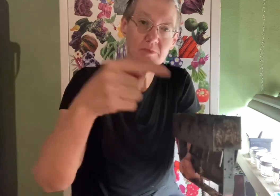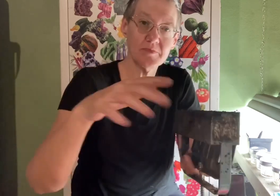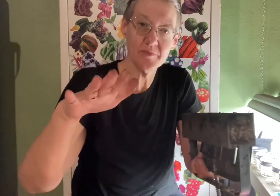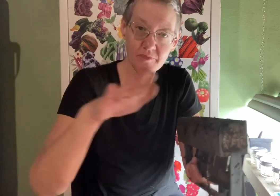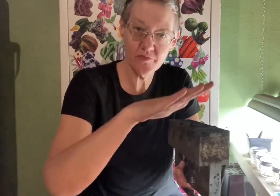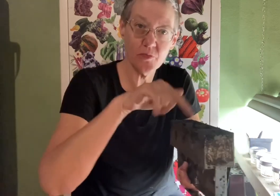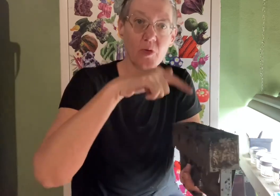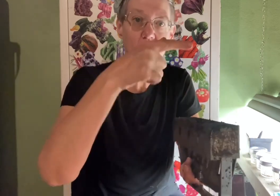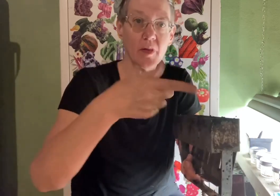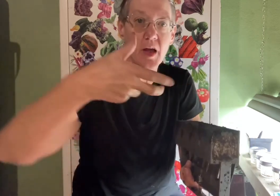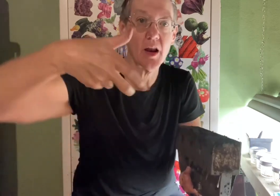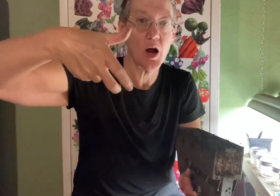until it's really full.